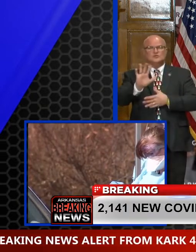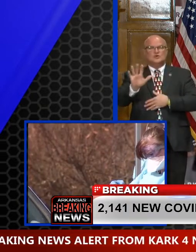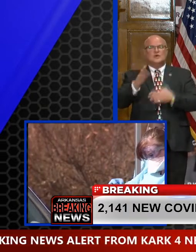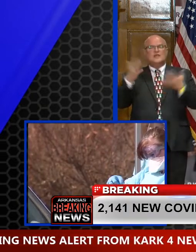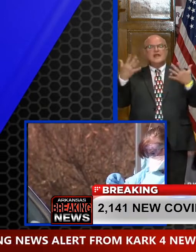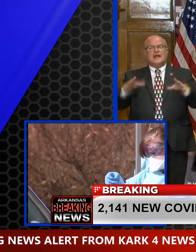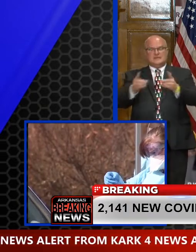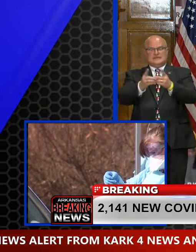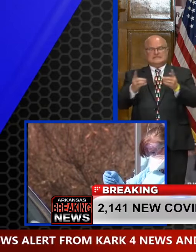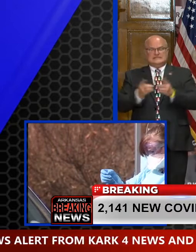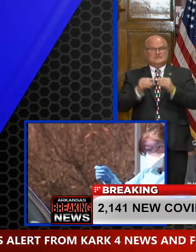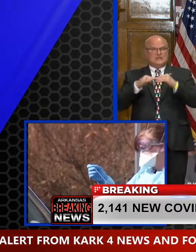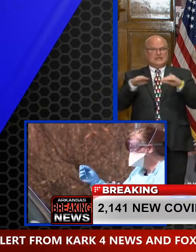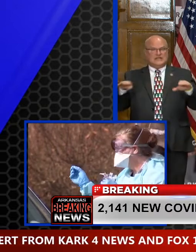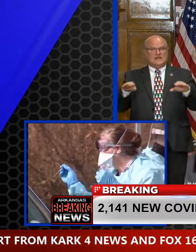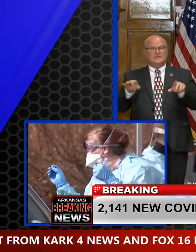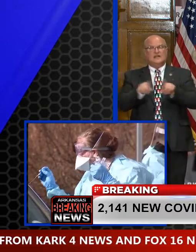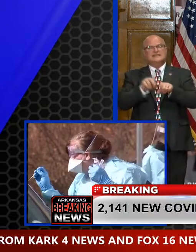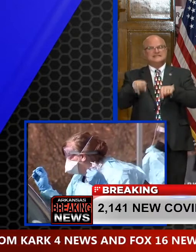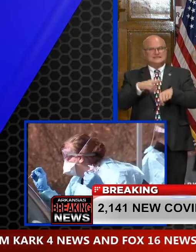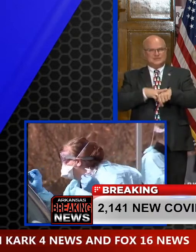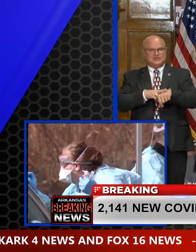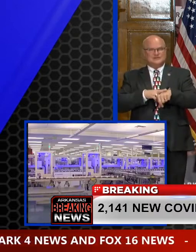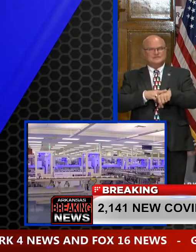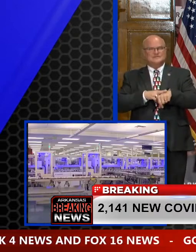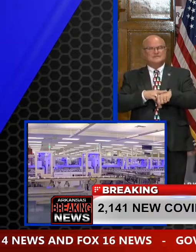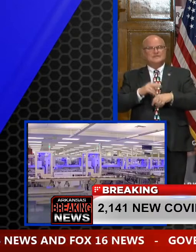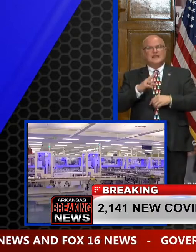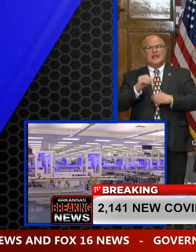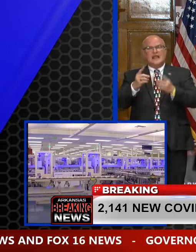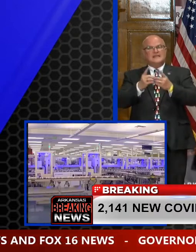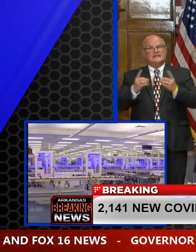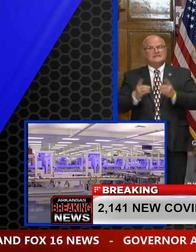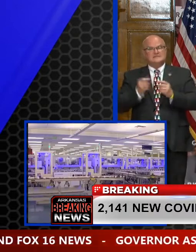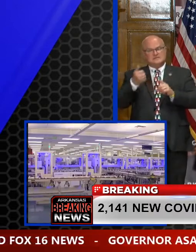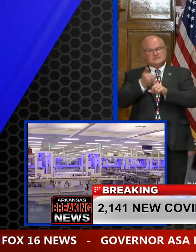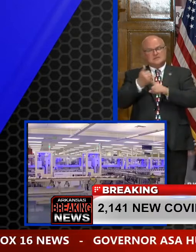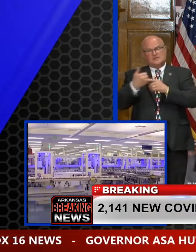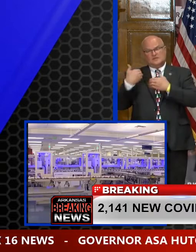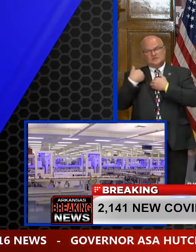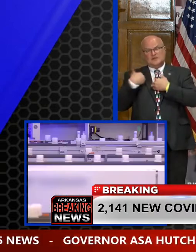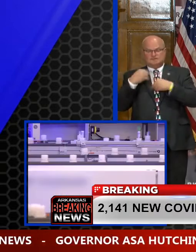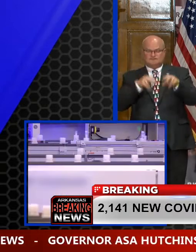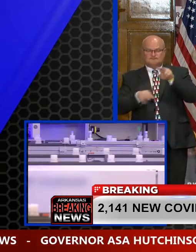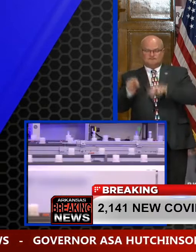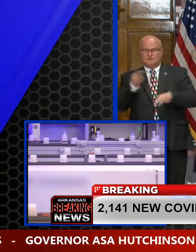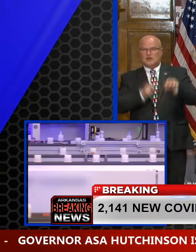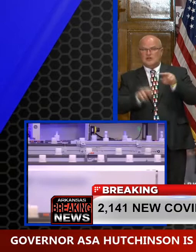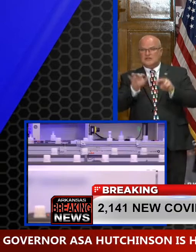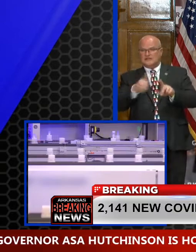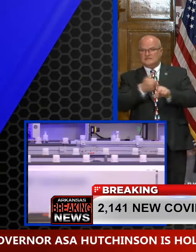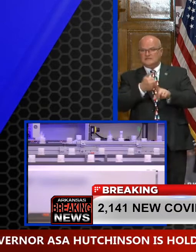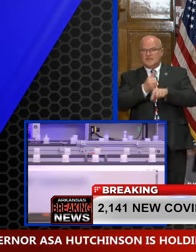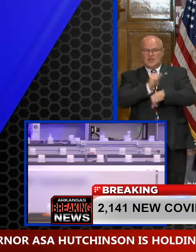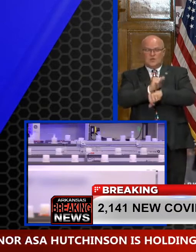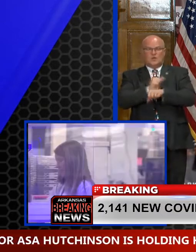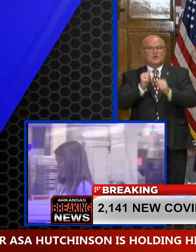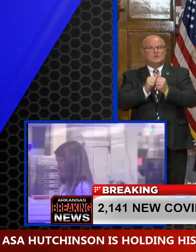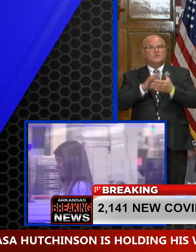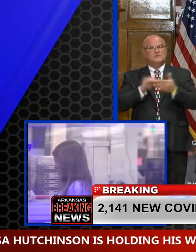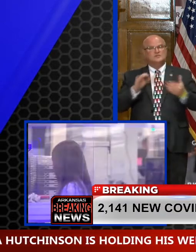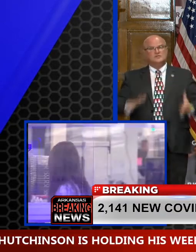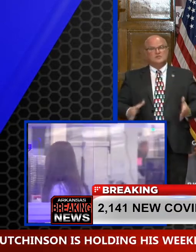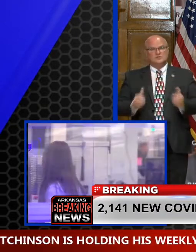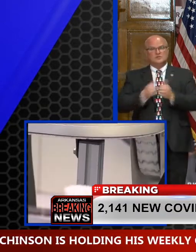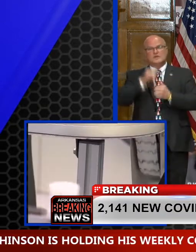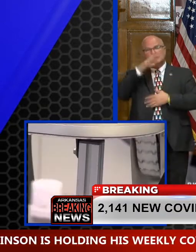at the district level, as is typical. And the districts are responsible for monitoring that and working with those students,